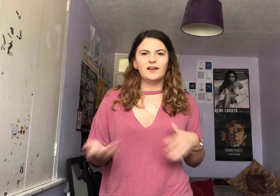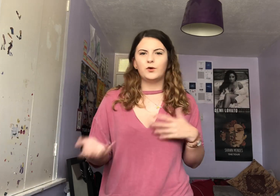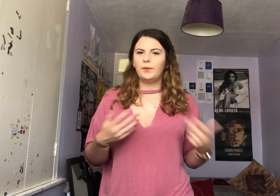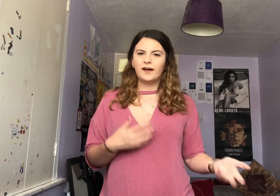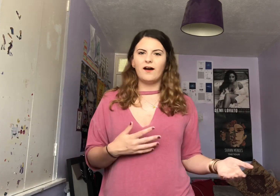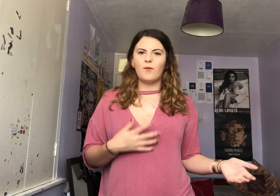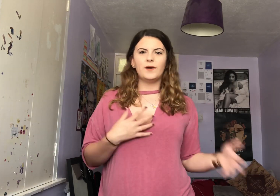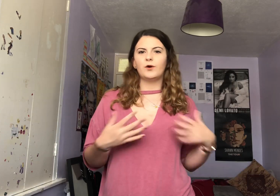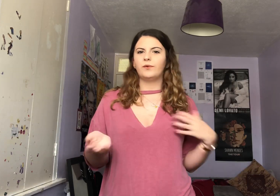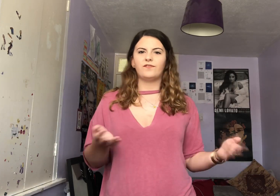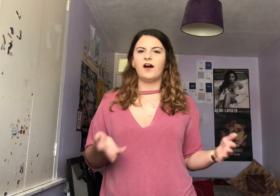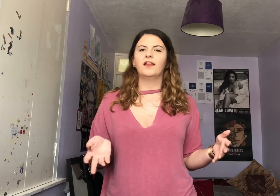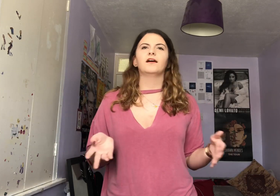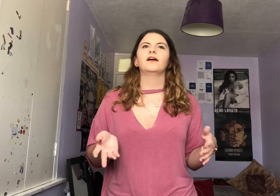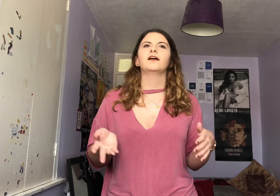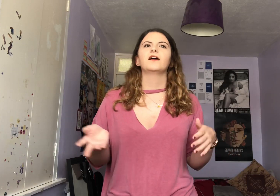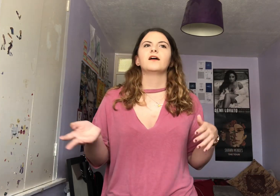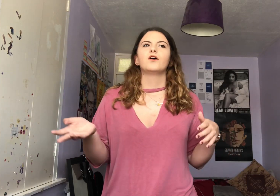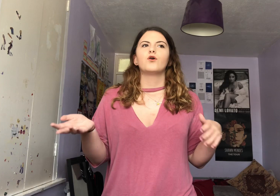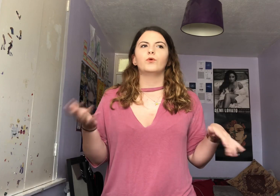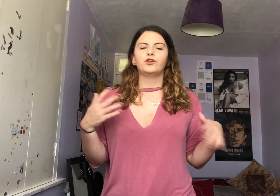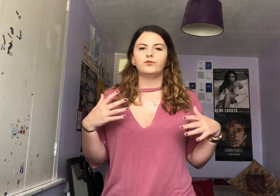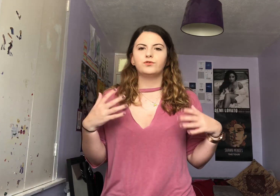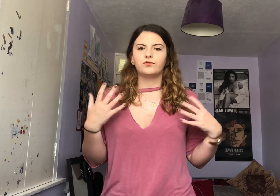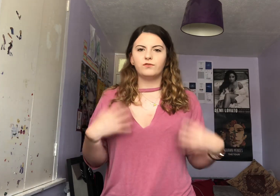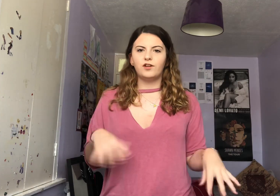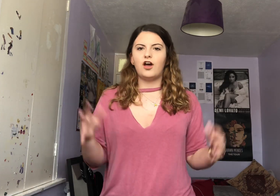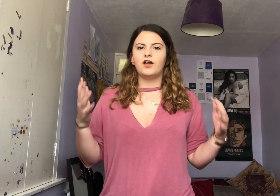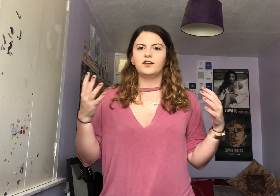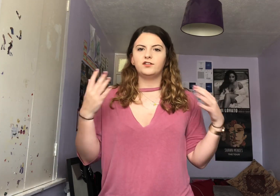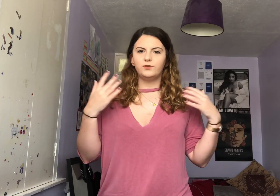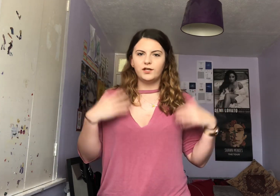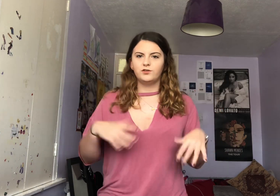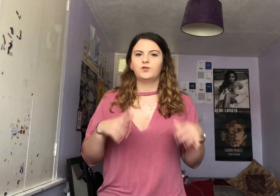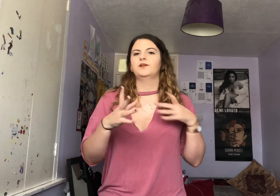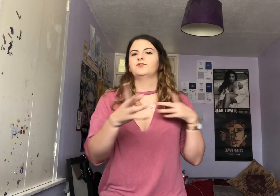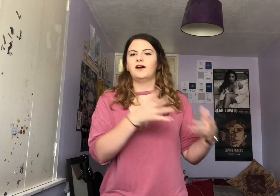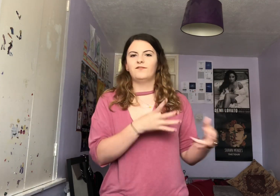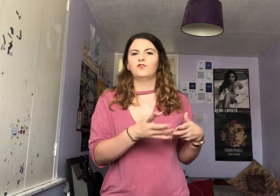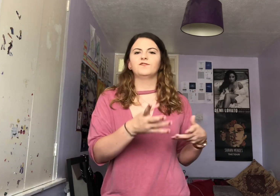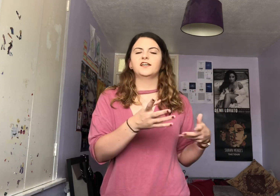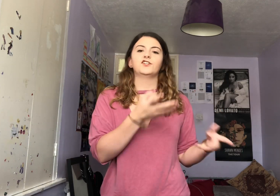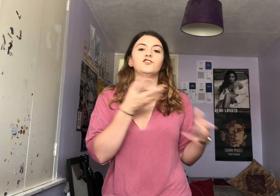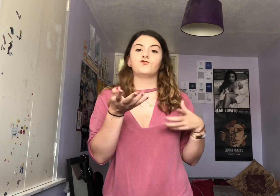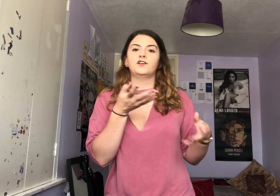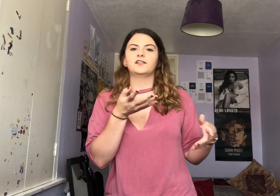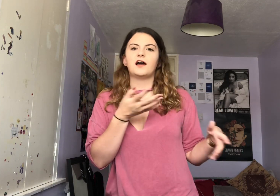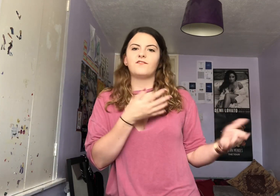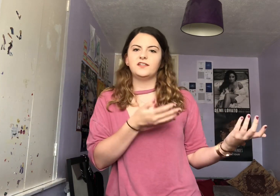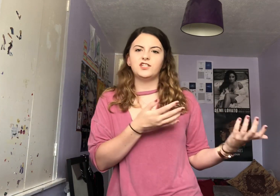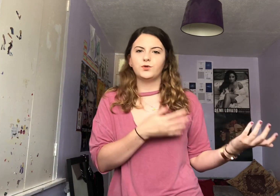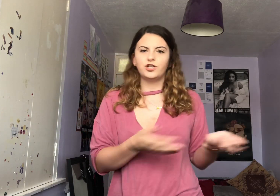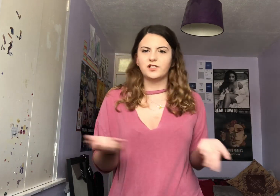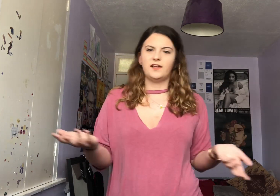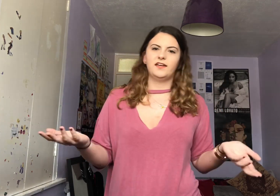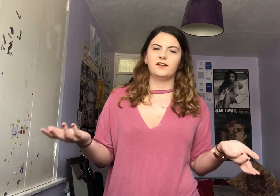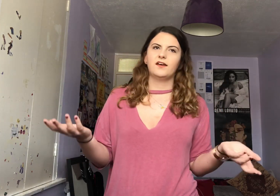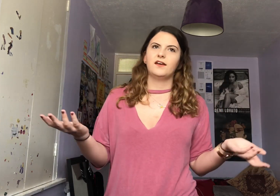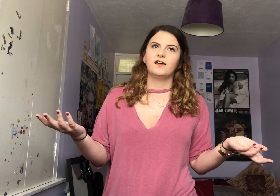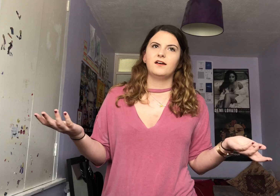like you'll pick up and it'll be fine. Like when you sort of learn and you get used to it and start having conversation, it's kind of easy to adjust. Like